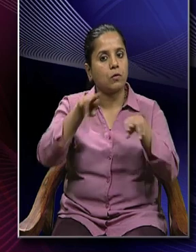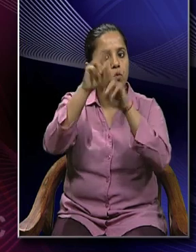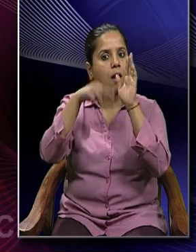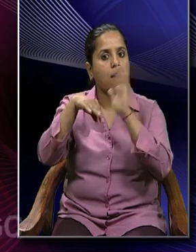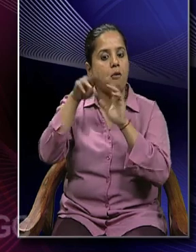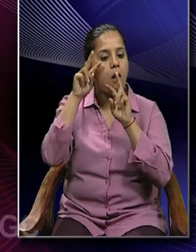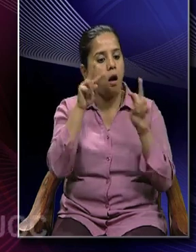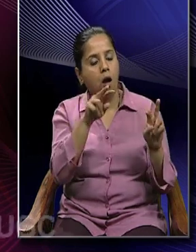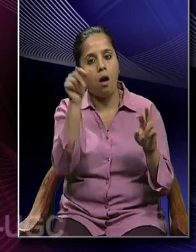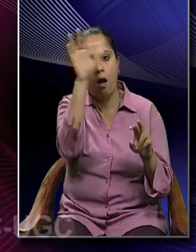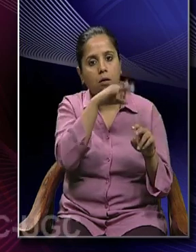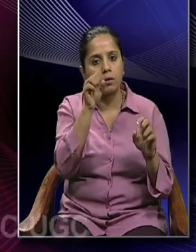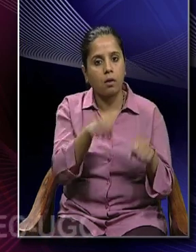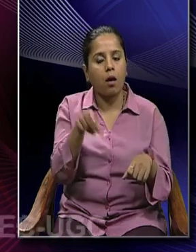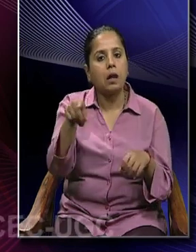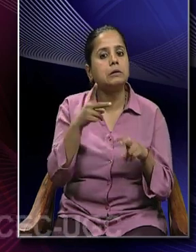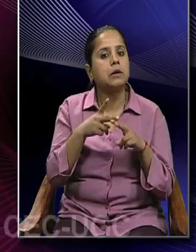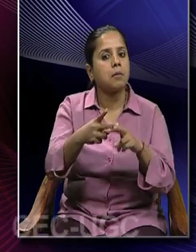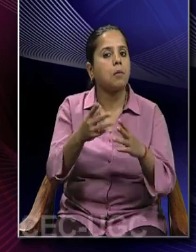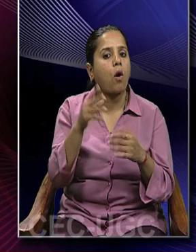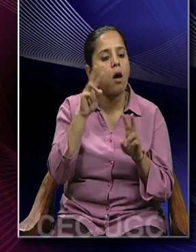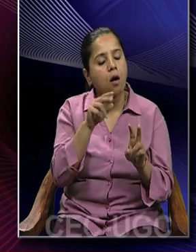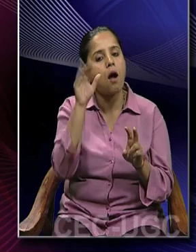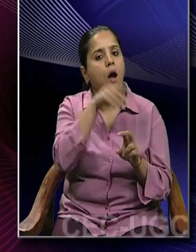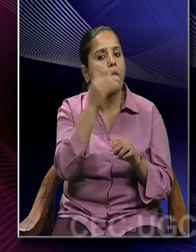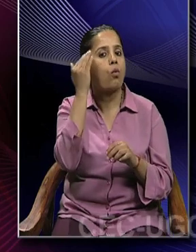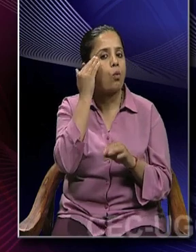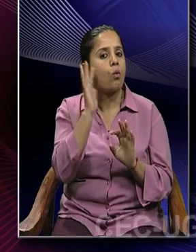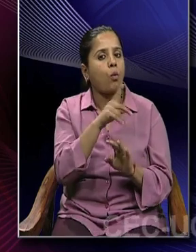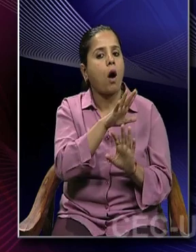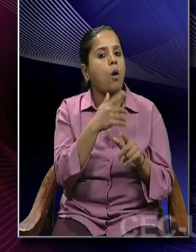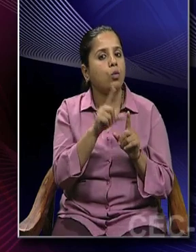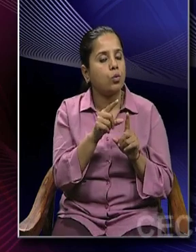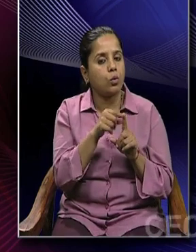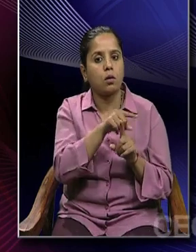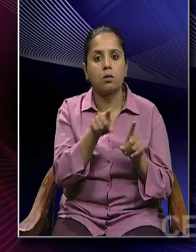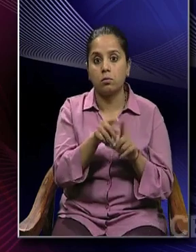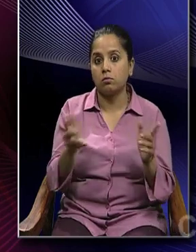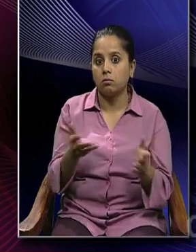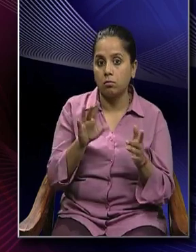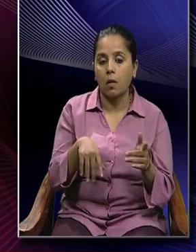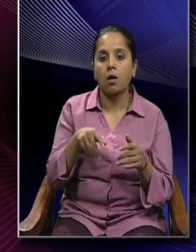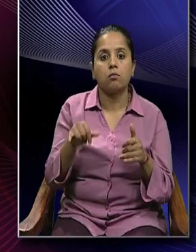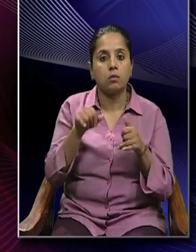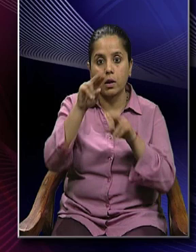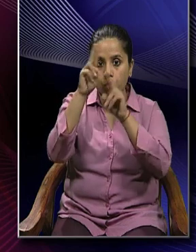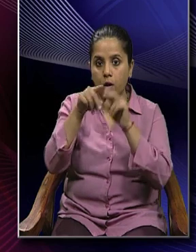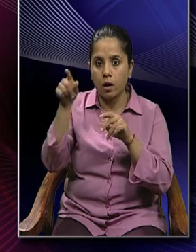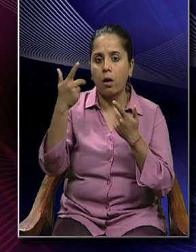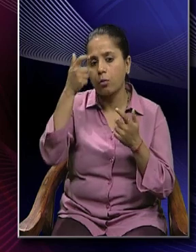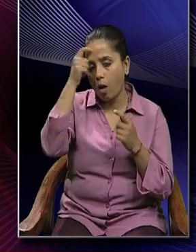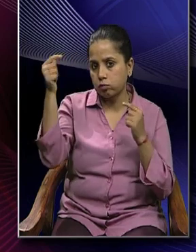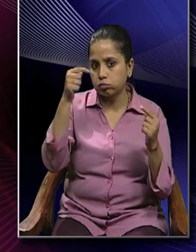level can also be maintained, and we also see that how it also encourages the settlement of the international